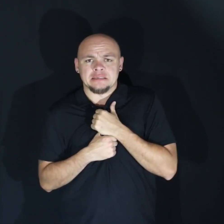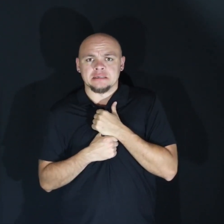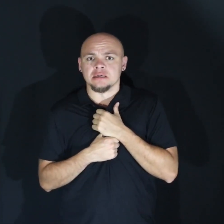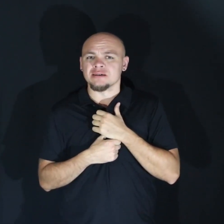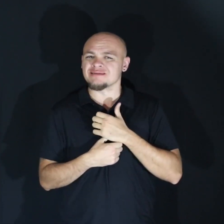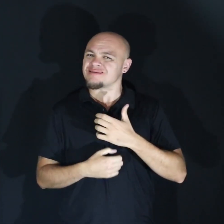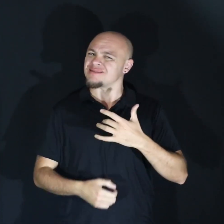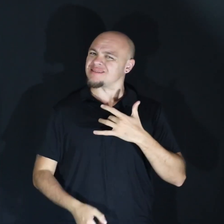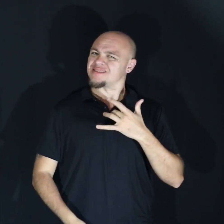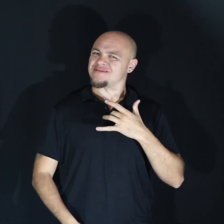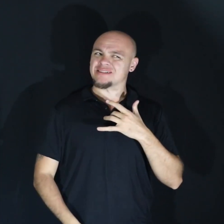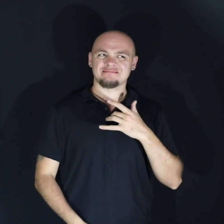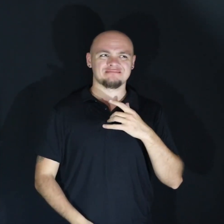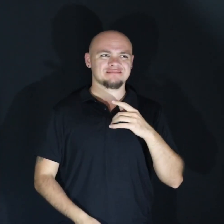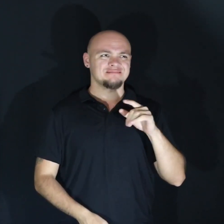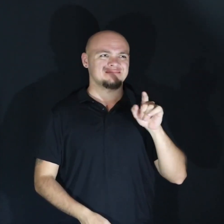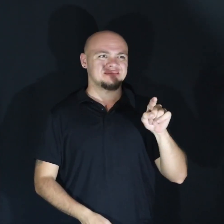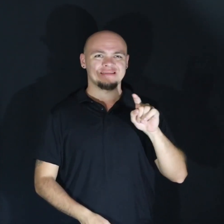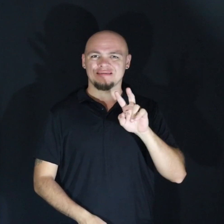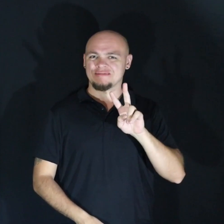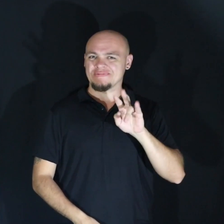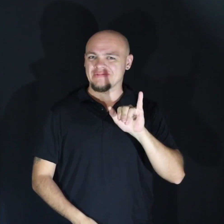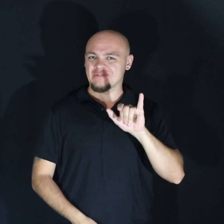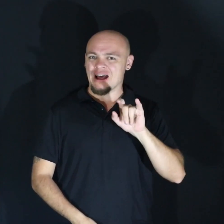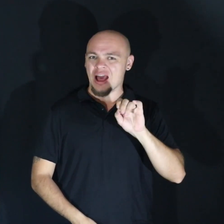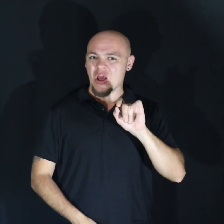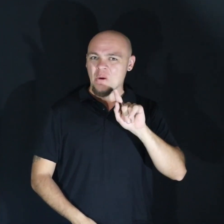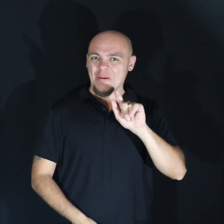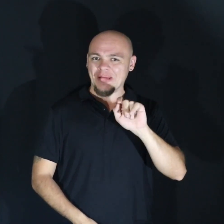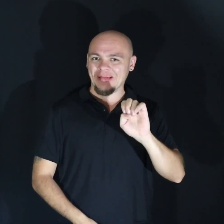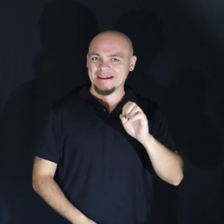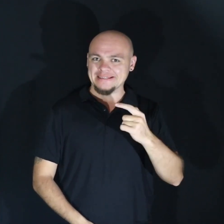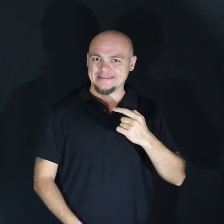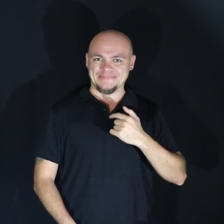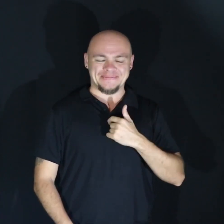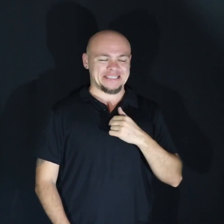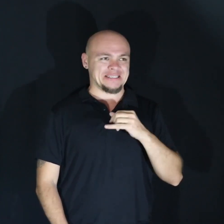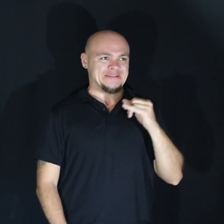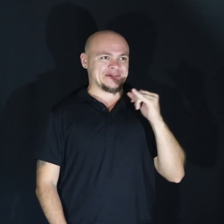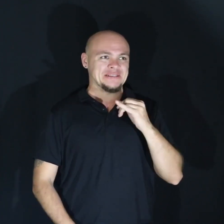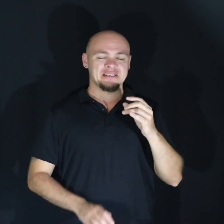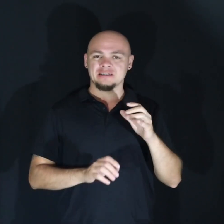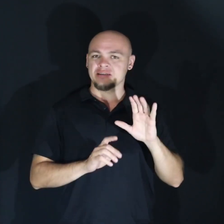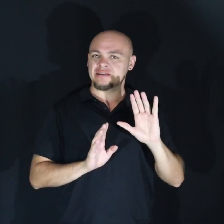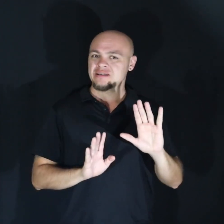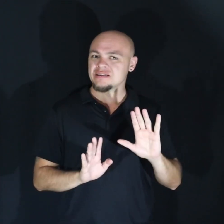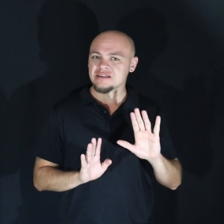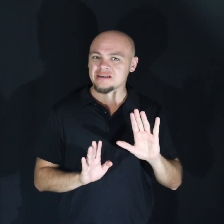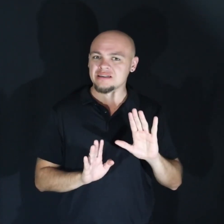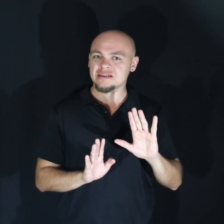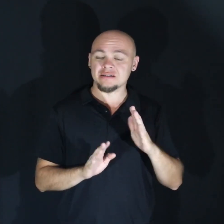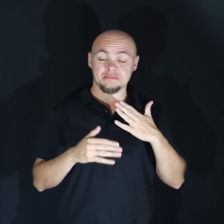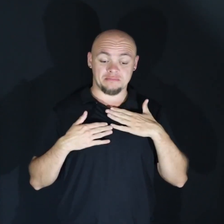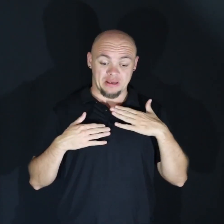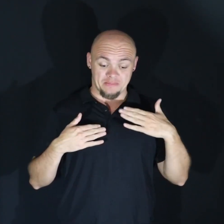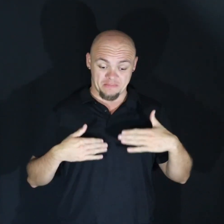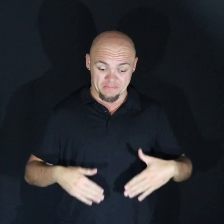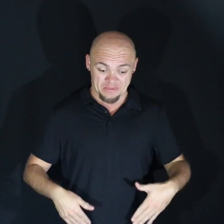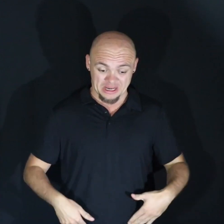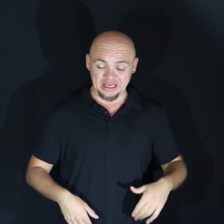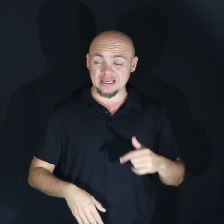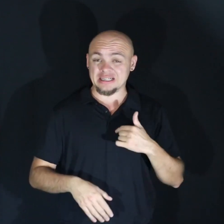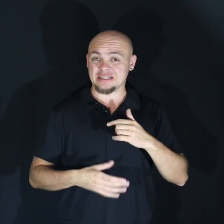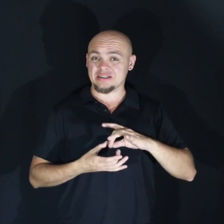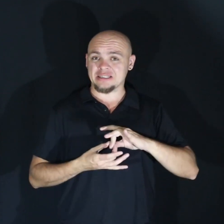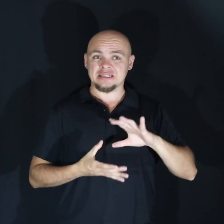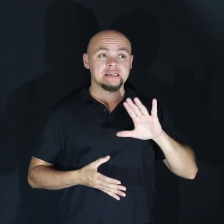It felt like he was violating me. I was so disconnected from my body that